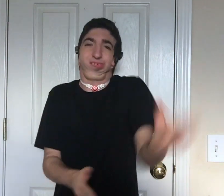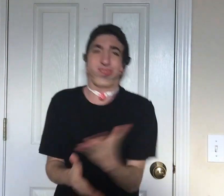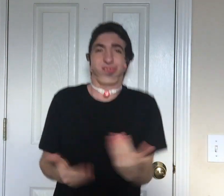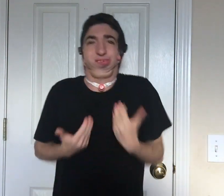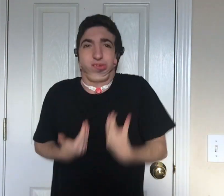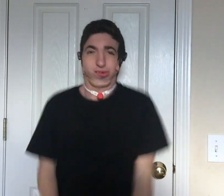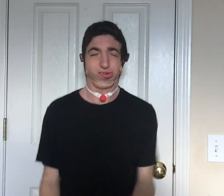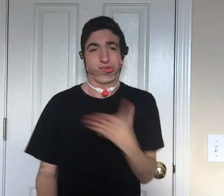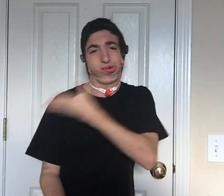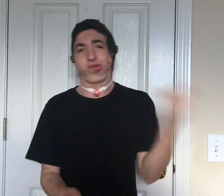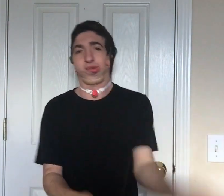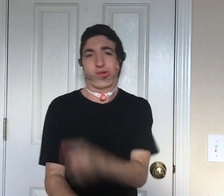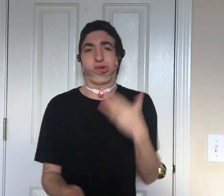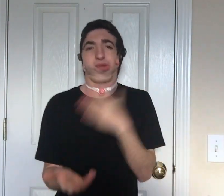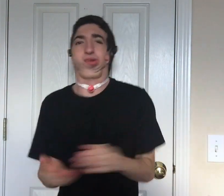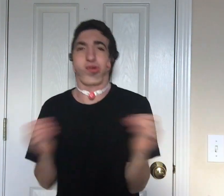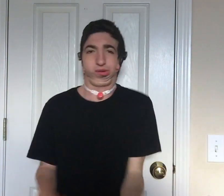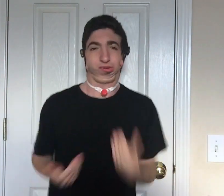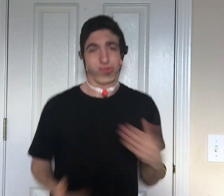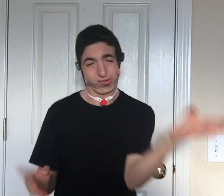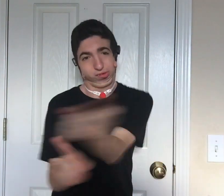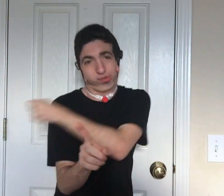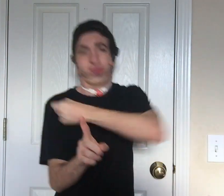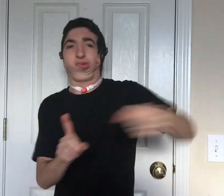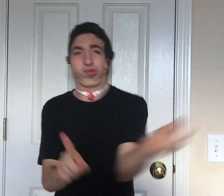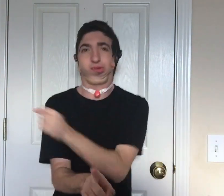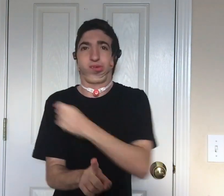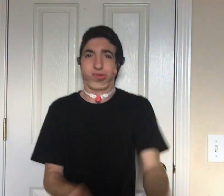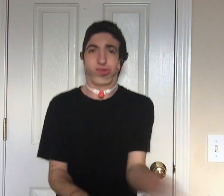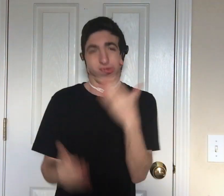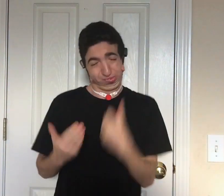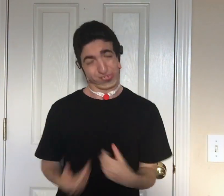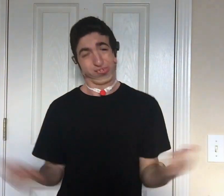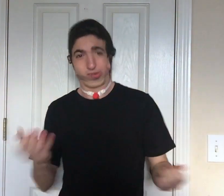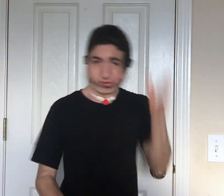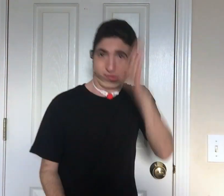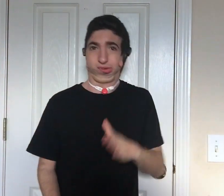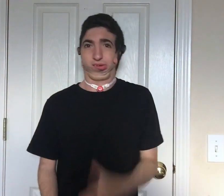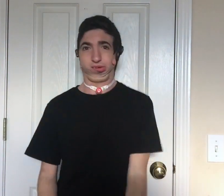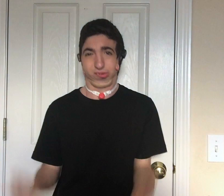The better the rhythm, the better I am, but the better with the better I am. Gambling man, better.